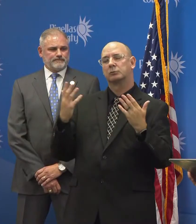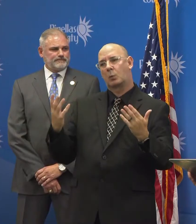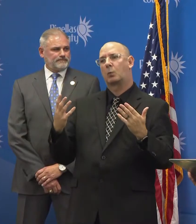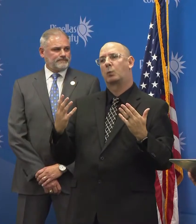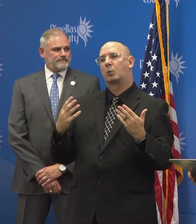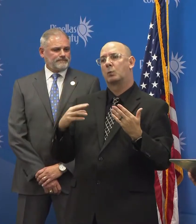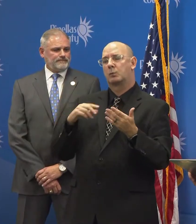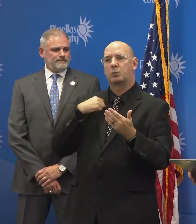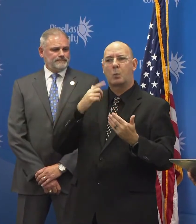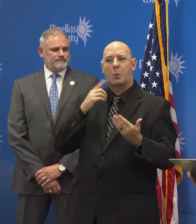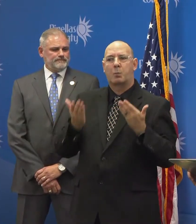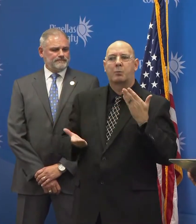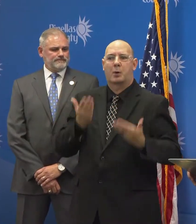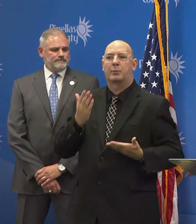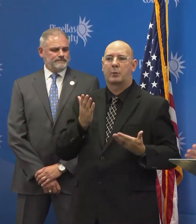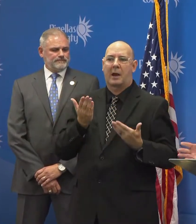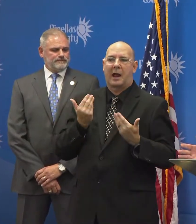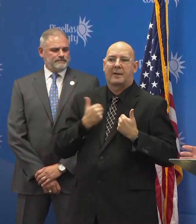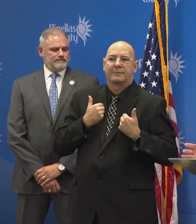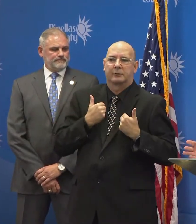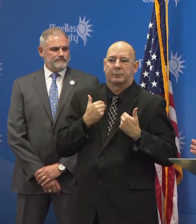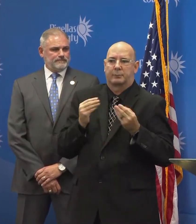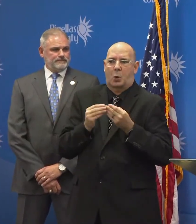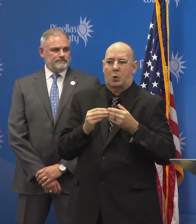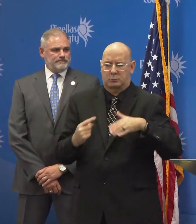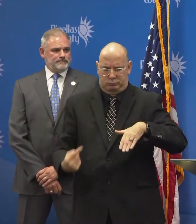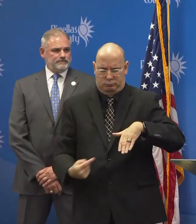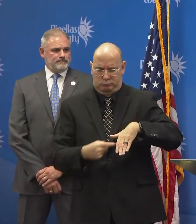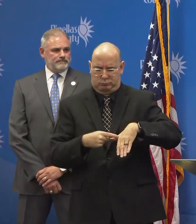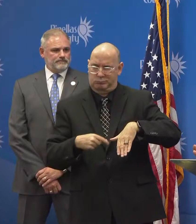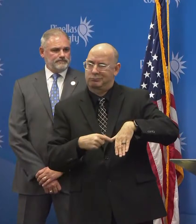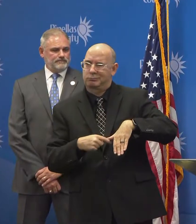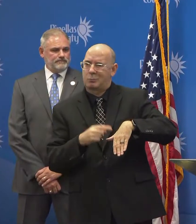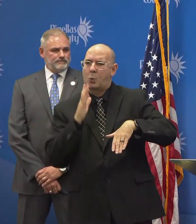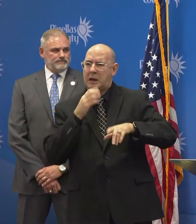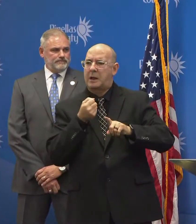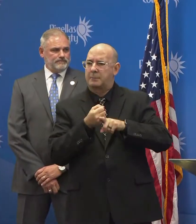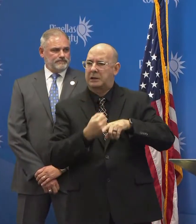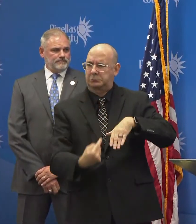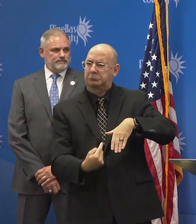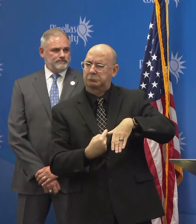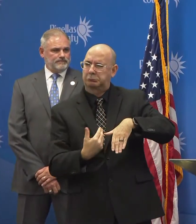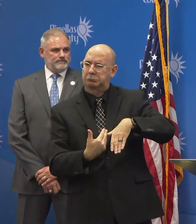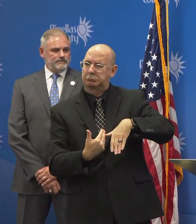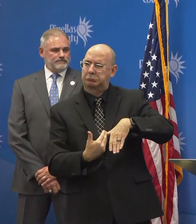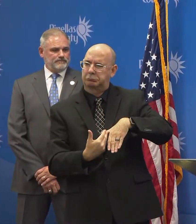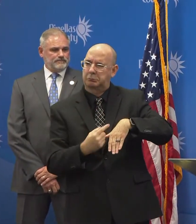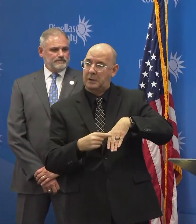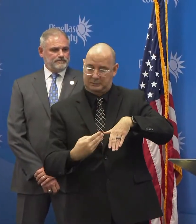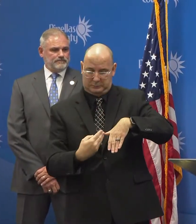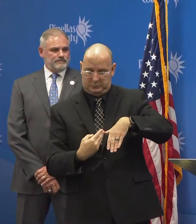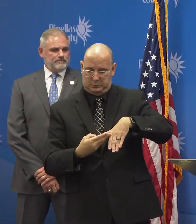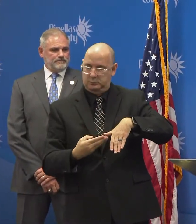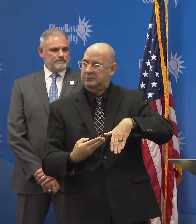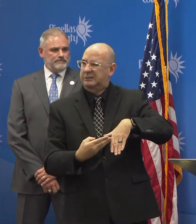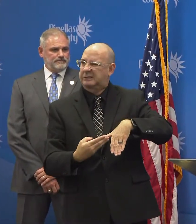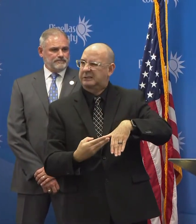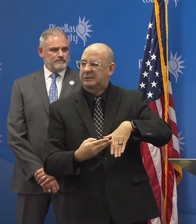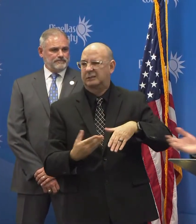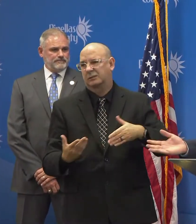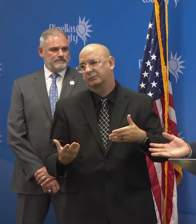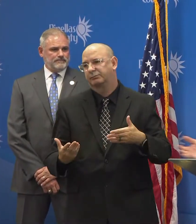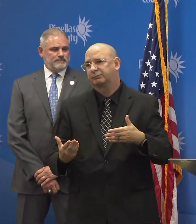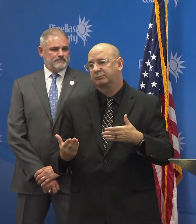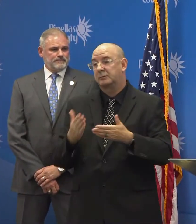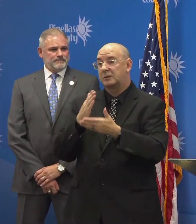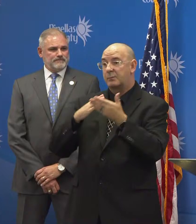impact in the panhandle. The bottom line, though, is that there's just a lot of uncertainty with all of this. And I know that we have had storms where people were really